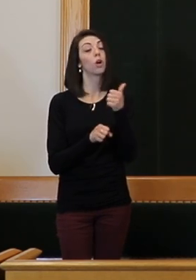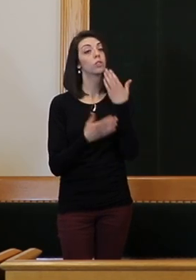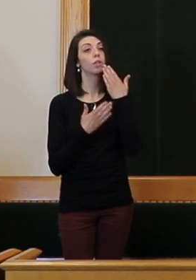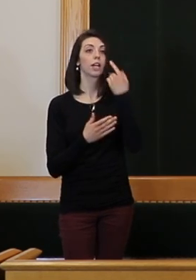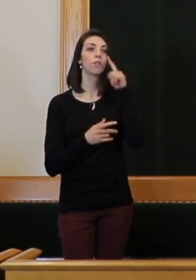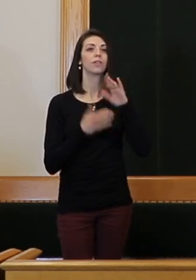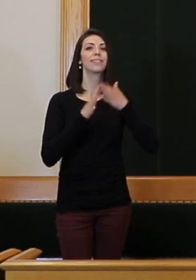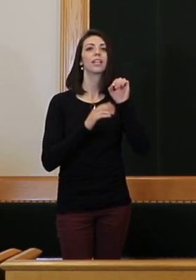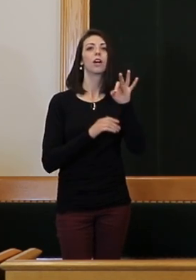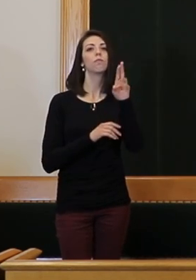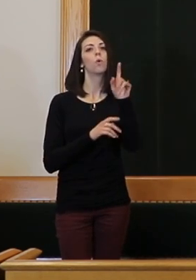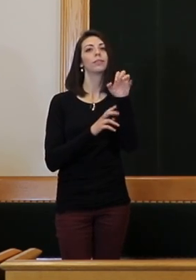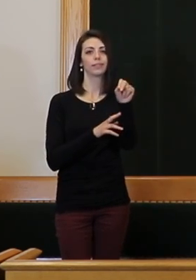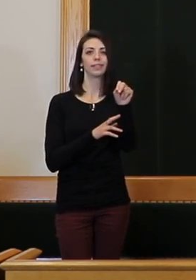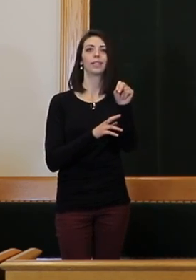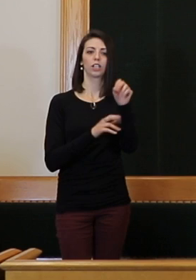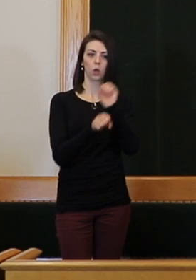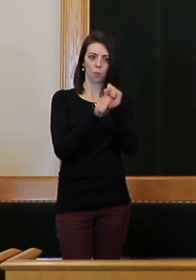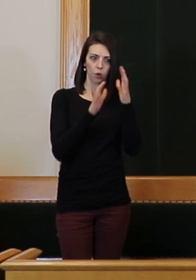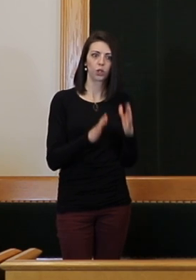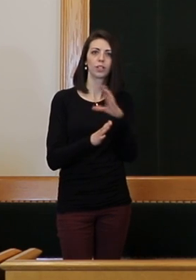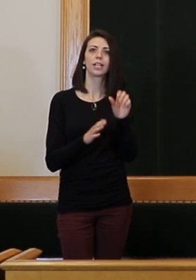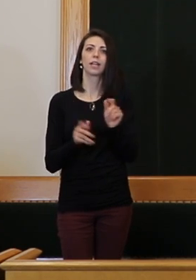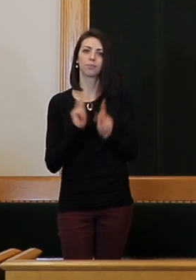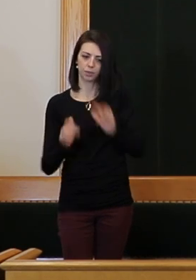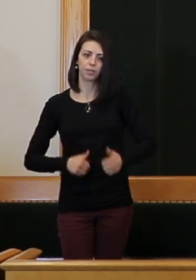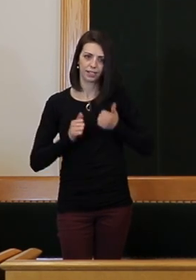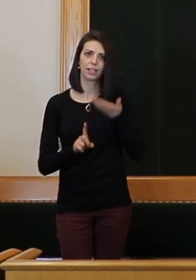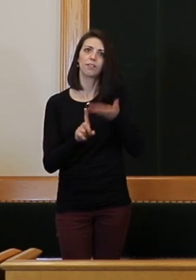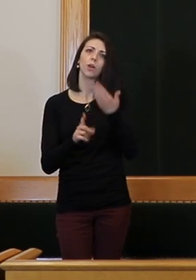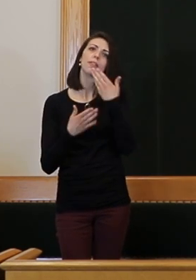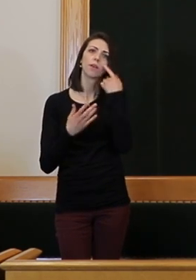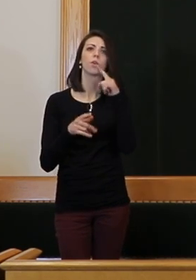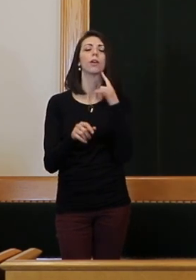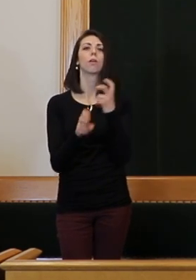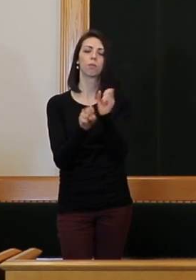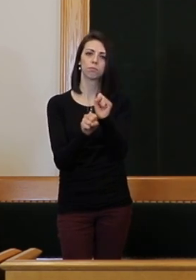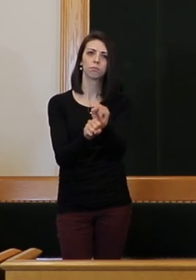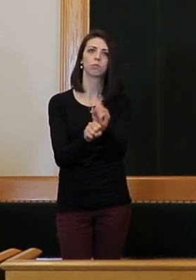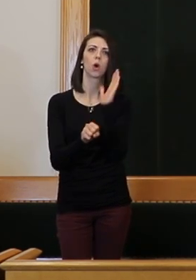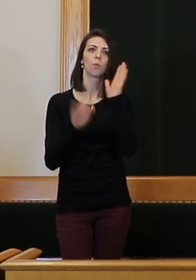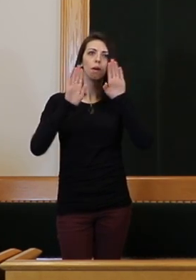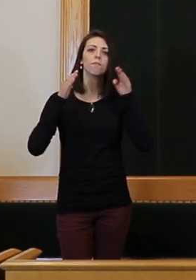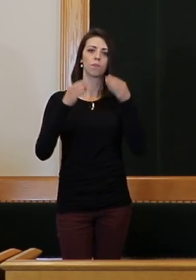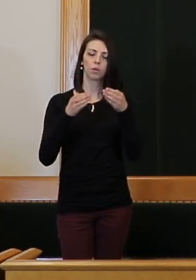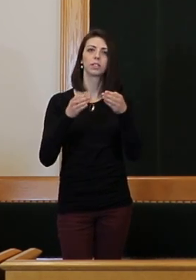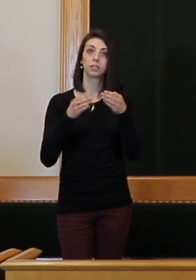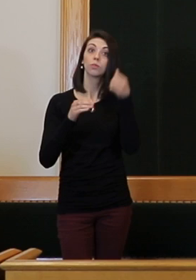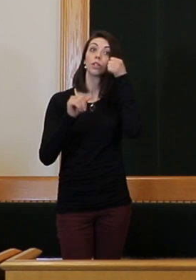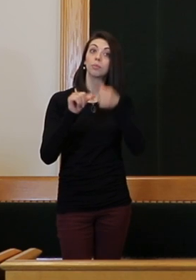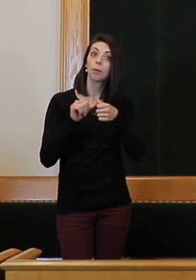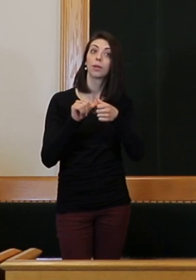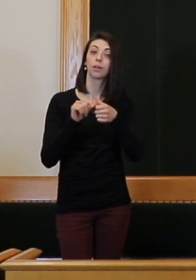employees and residents for their continued efforts. Let us stay focused on the work at hand, remembering that when this is